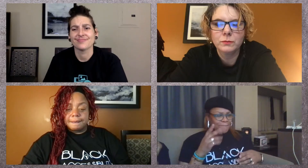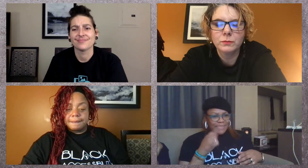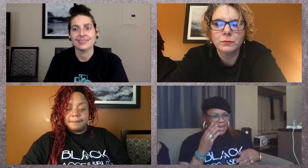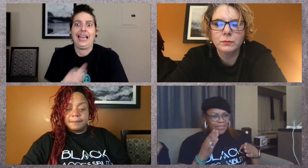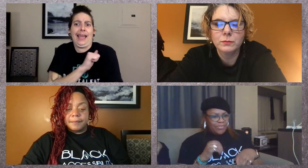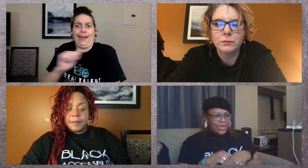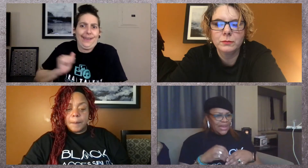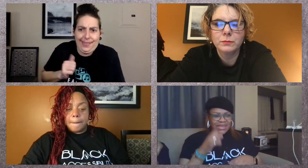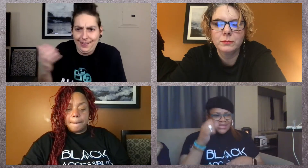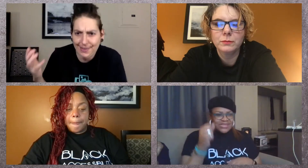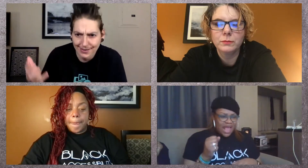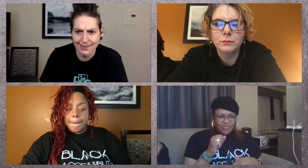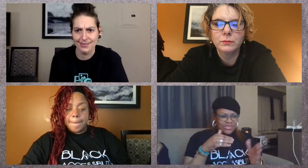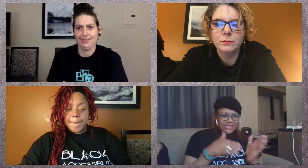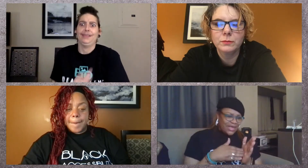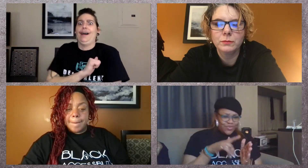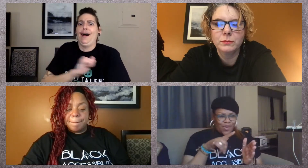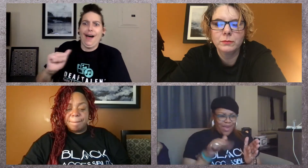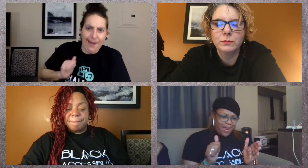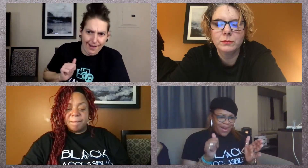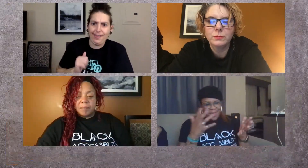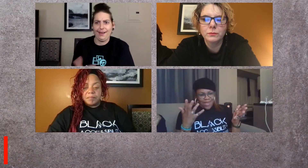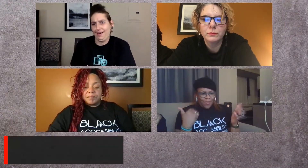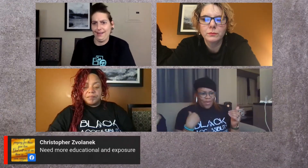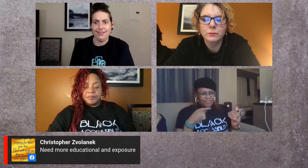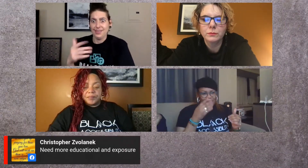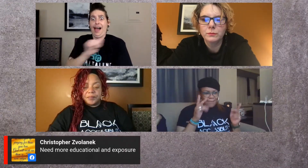Like Baltimore, Brooklyn,